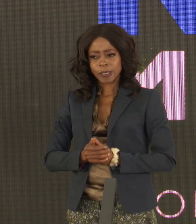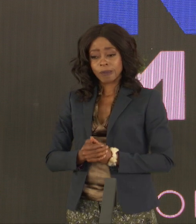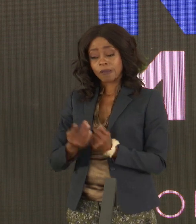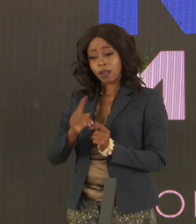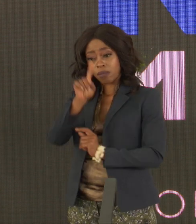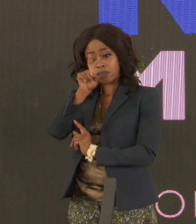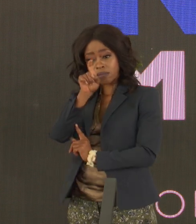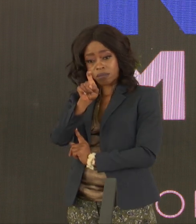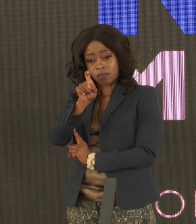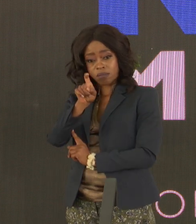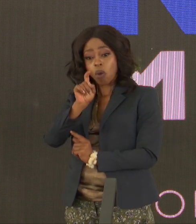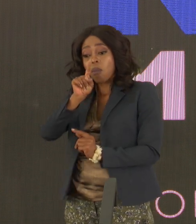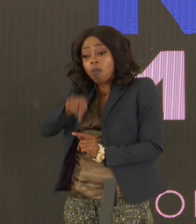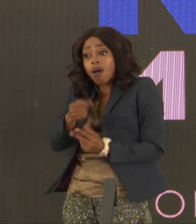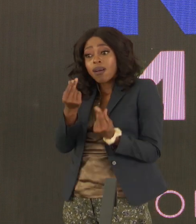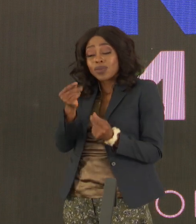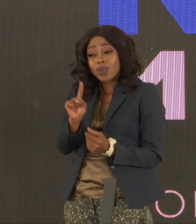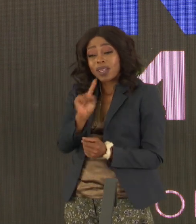is, what is to be done?